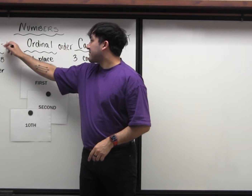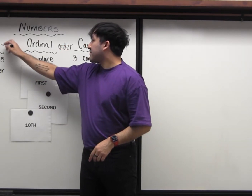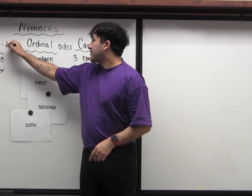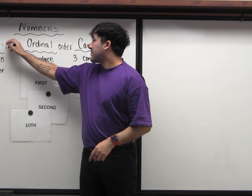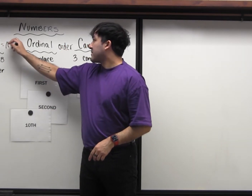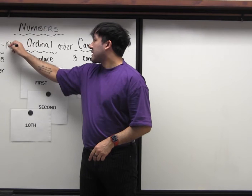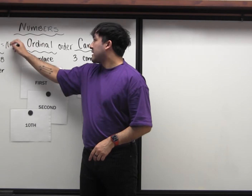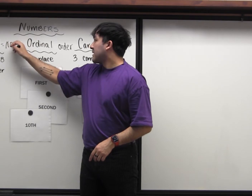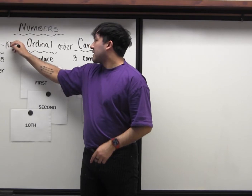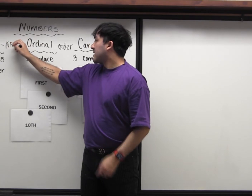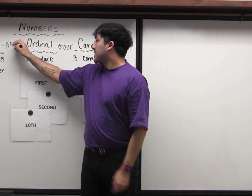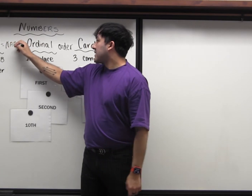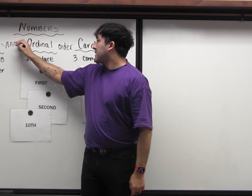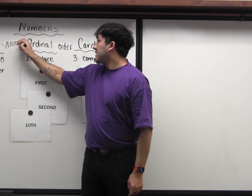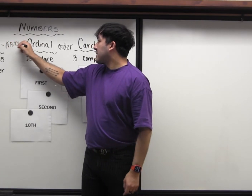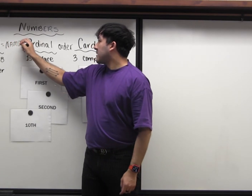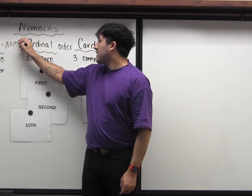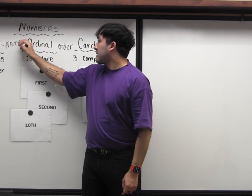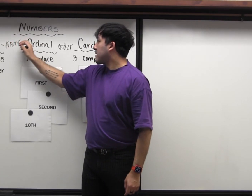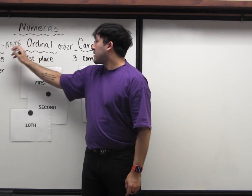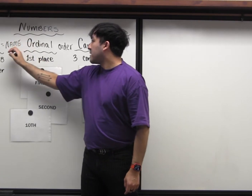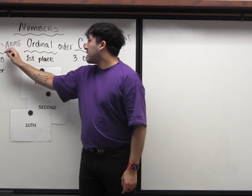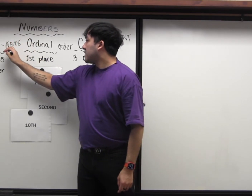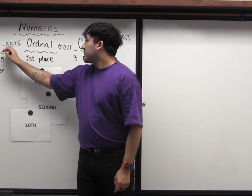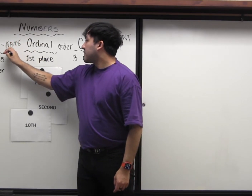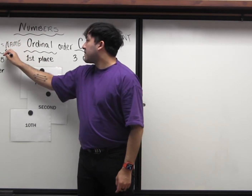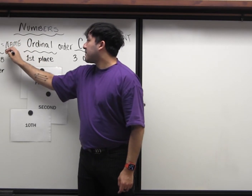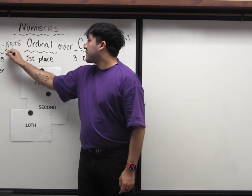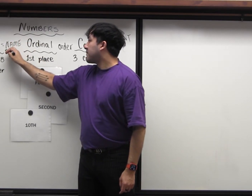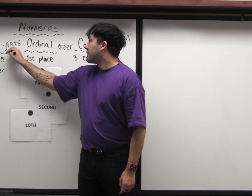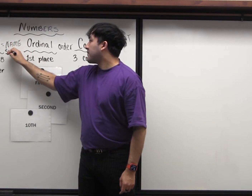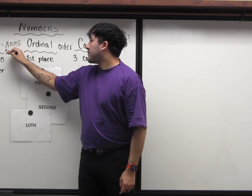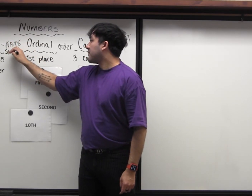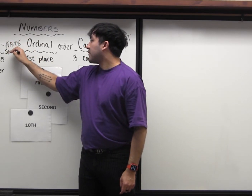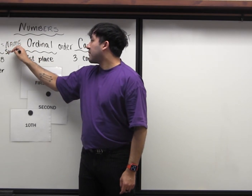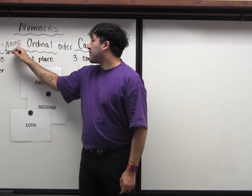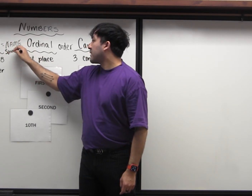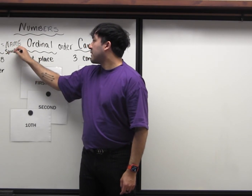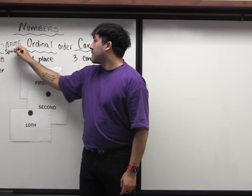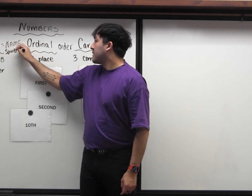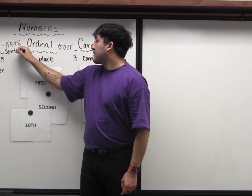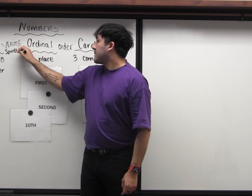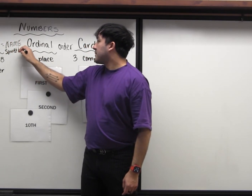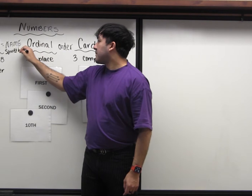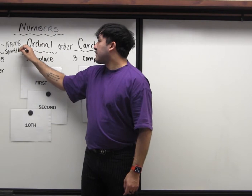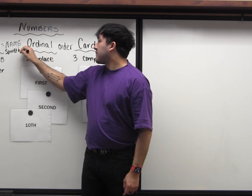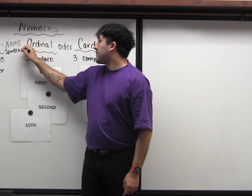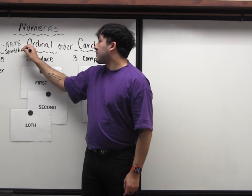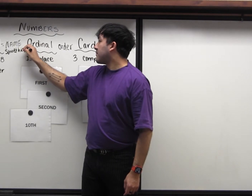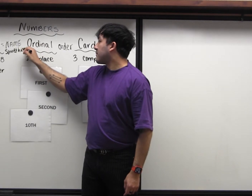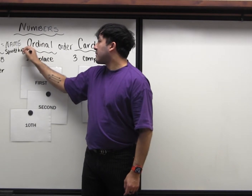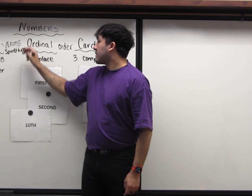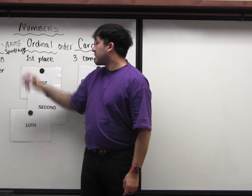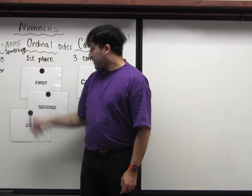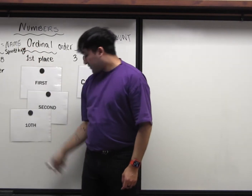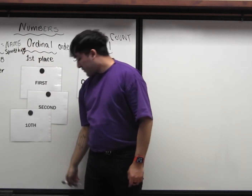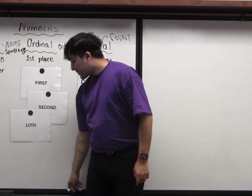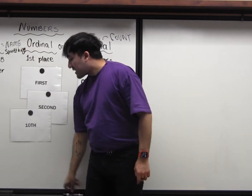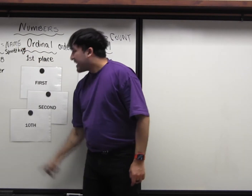add on the word something. To name something is the name of something, which is a little bit weird to think of a zip code